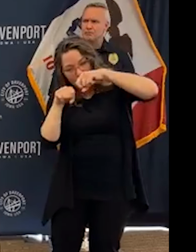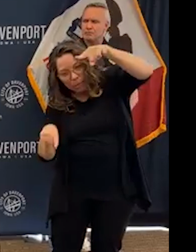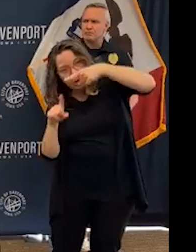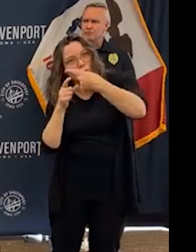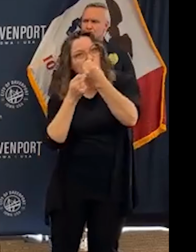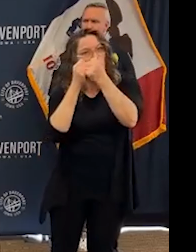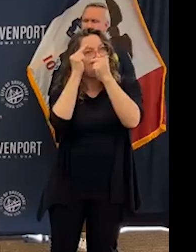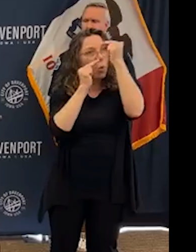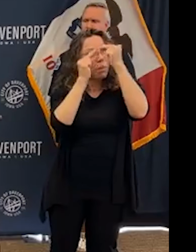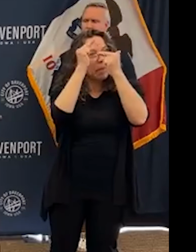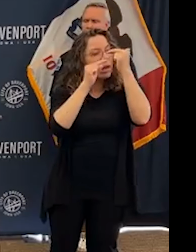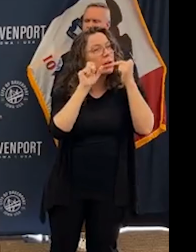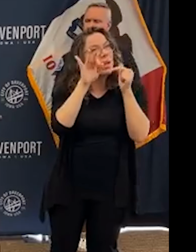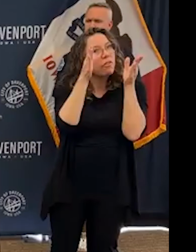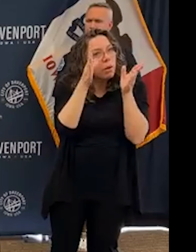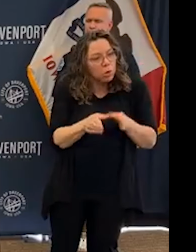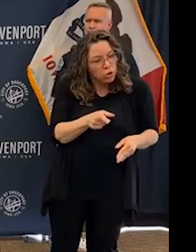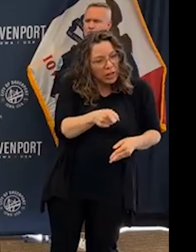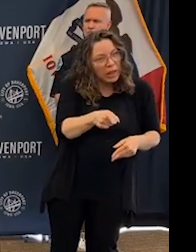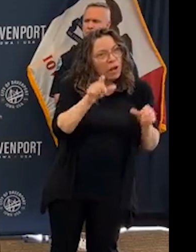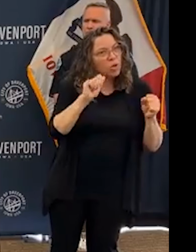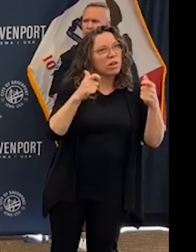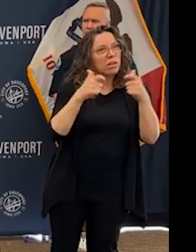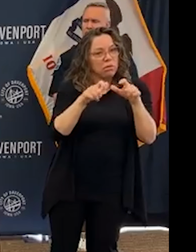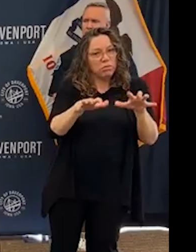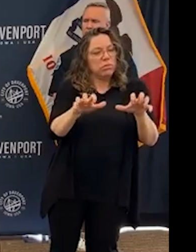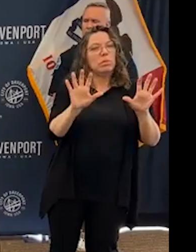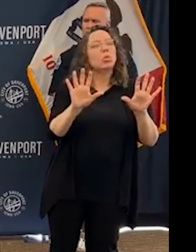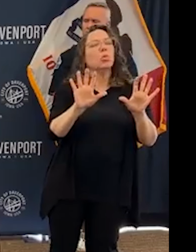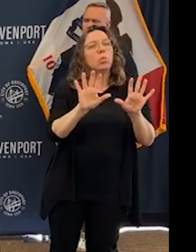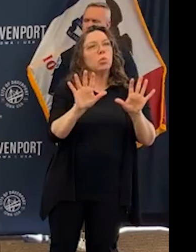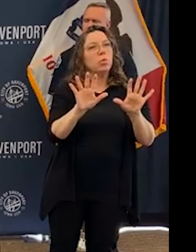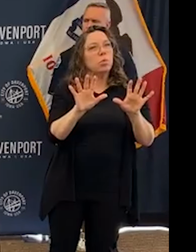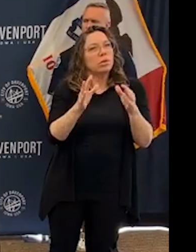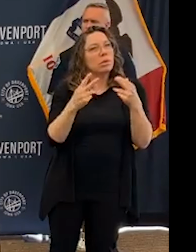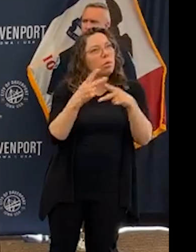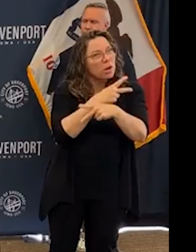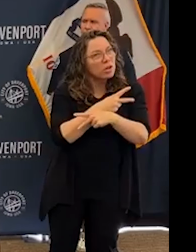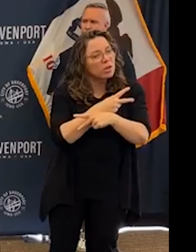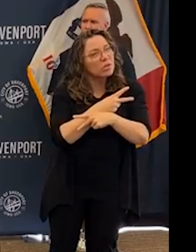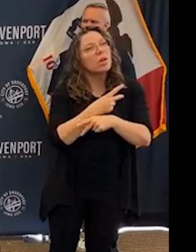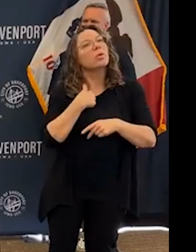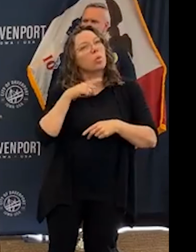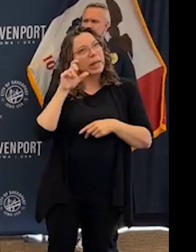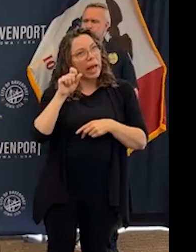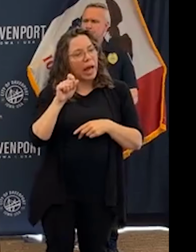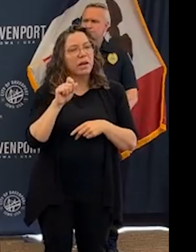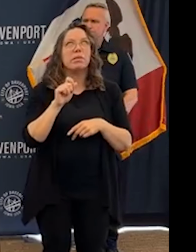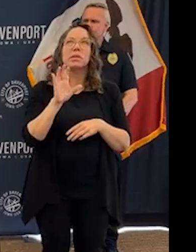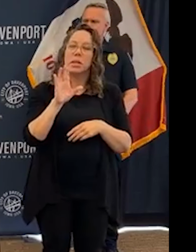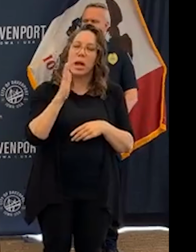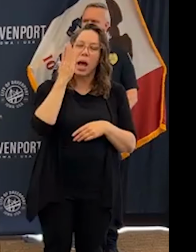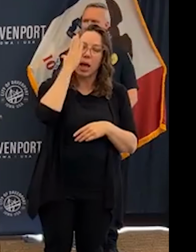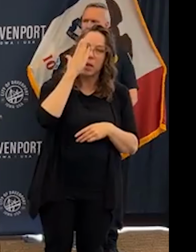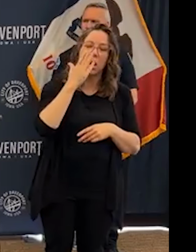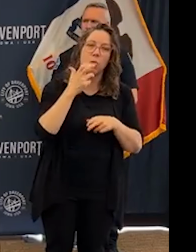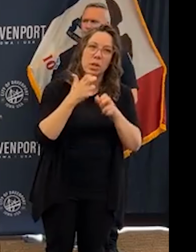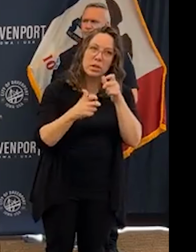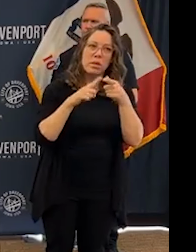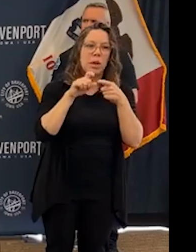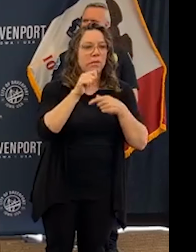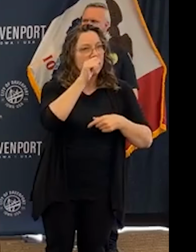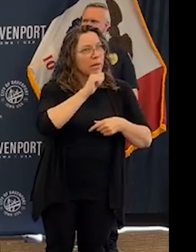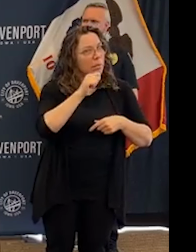worse. And so that's why you have to be so diligent and cautiously move forward in a step-by-step